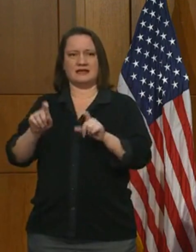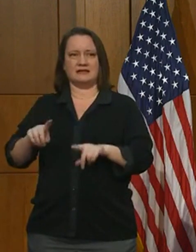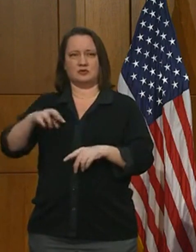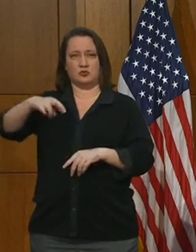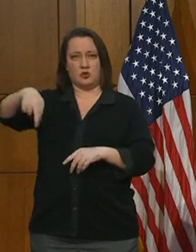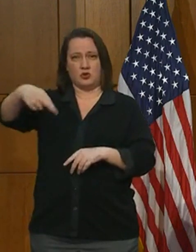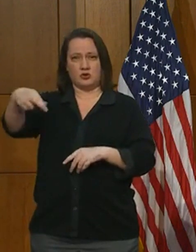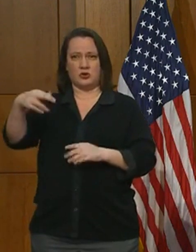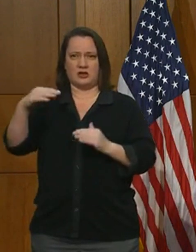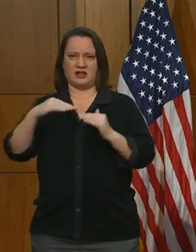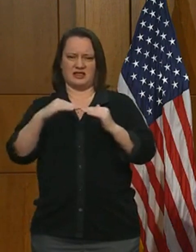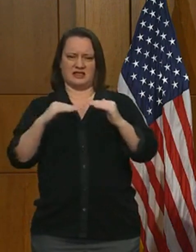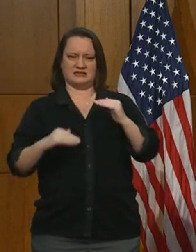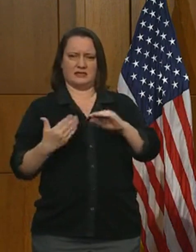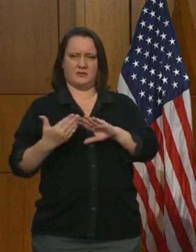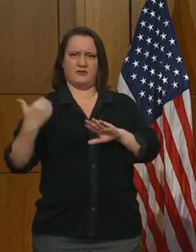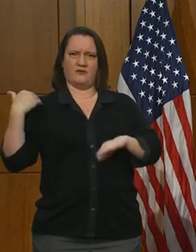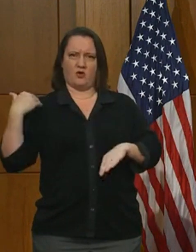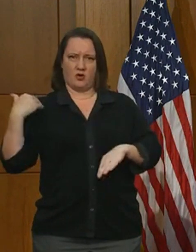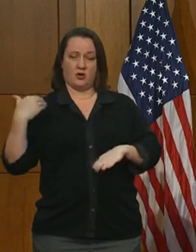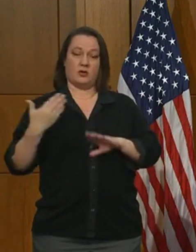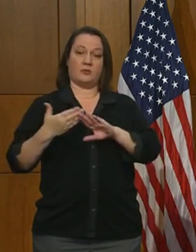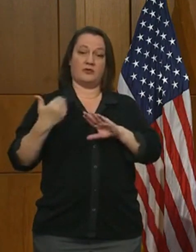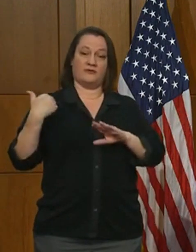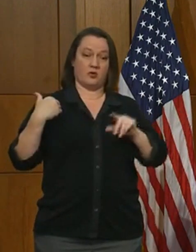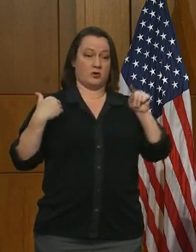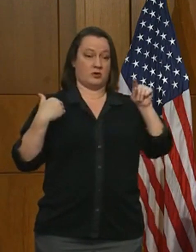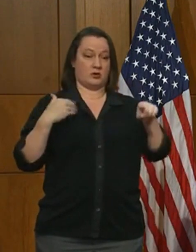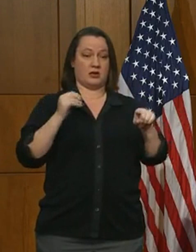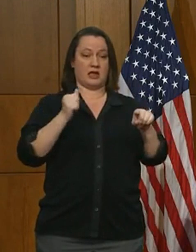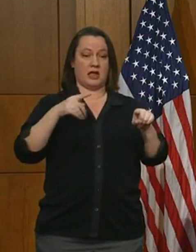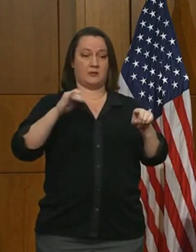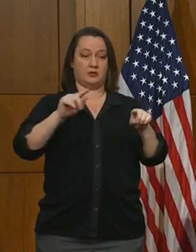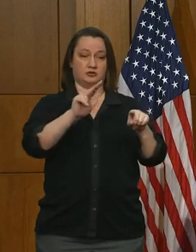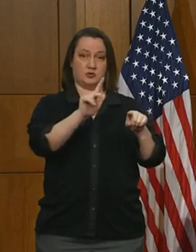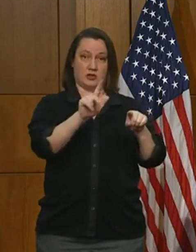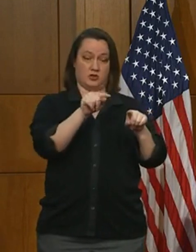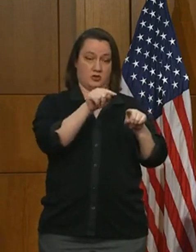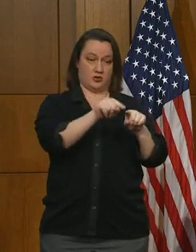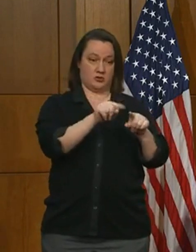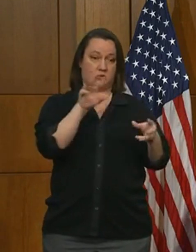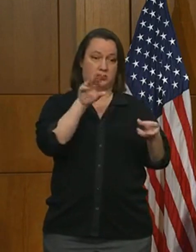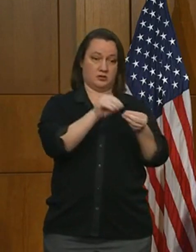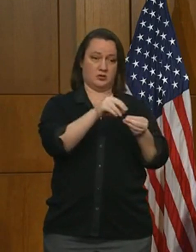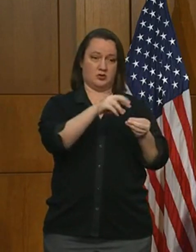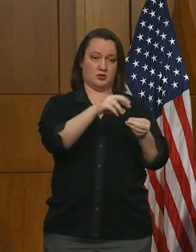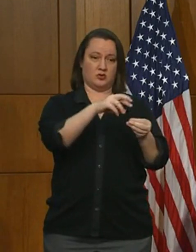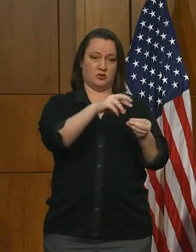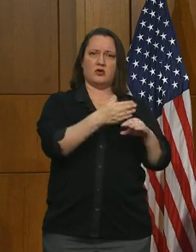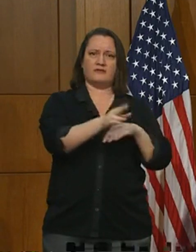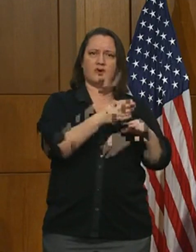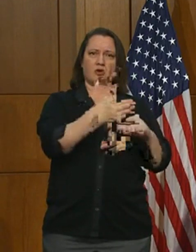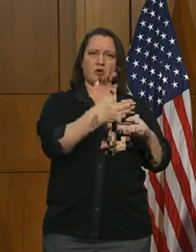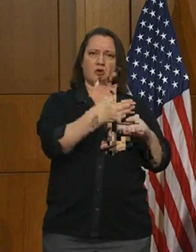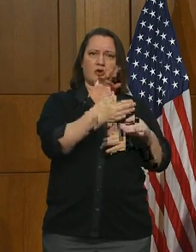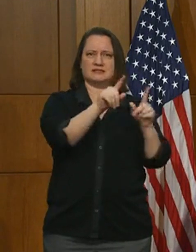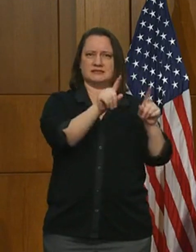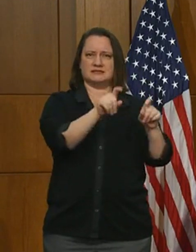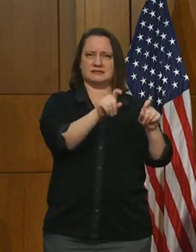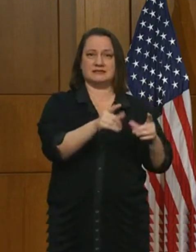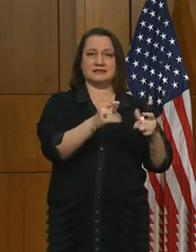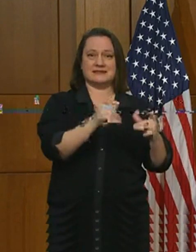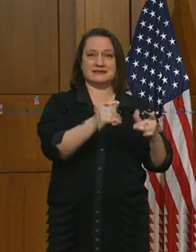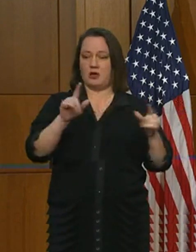remarkably fewer than they were before. Back on April 23rd, there were more than 2,000 tests for Roanoke, and